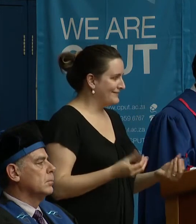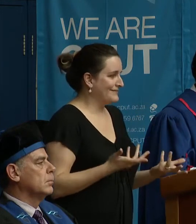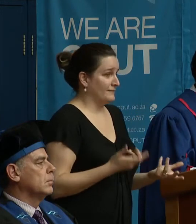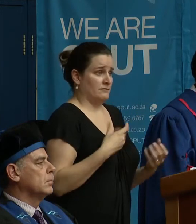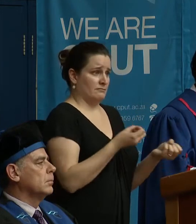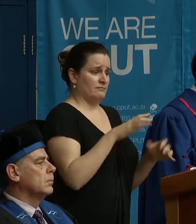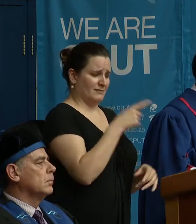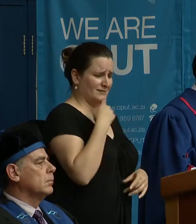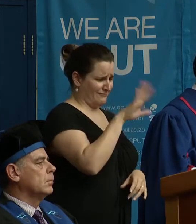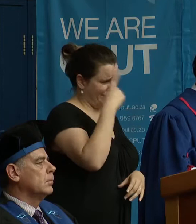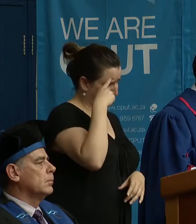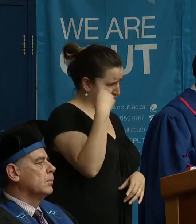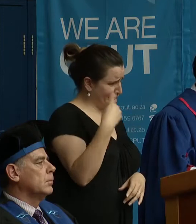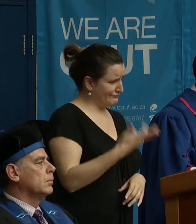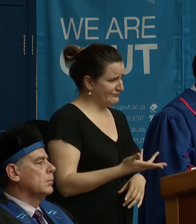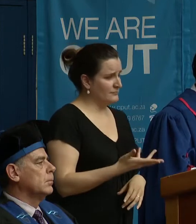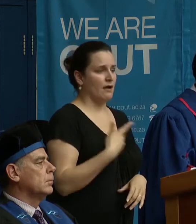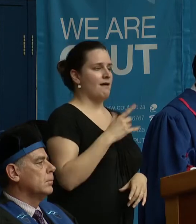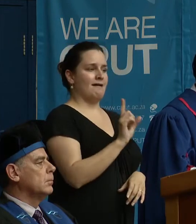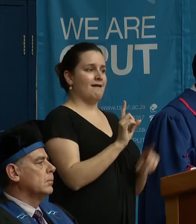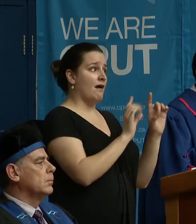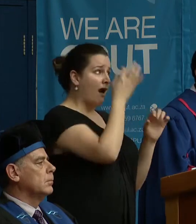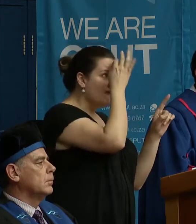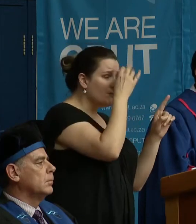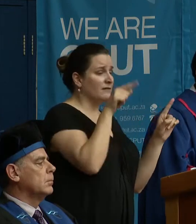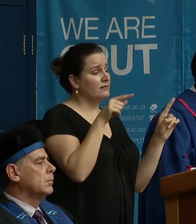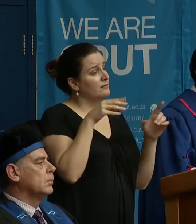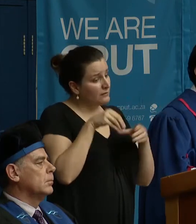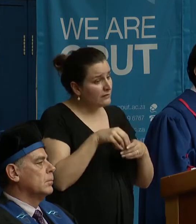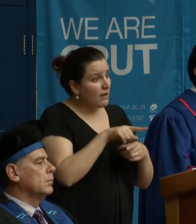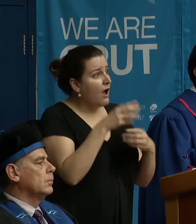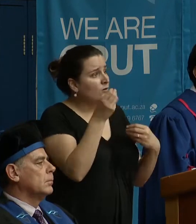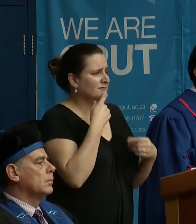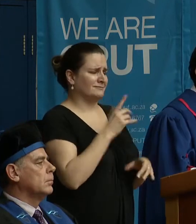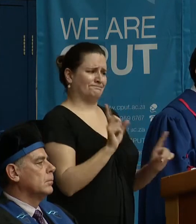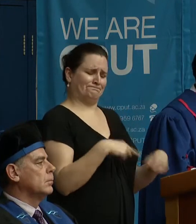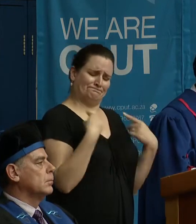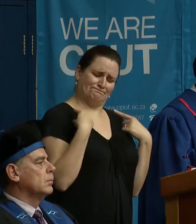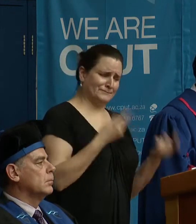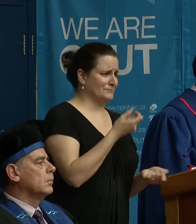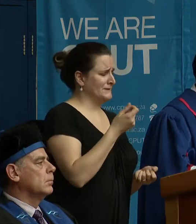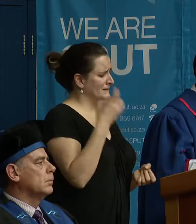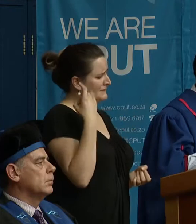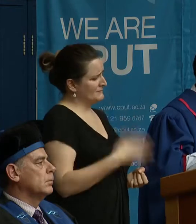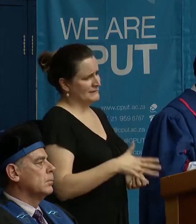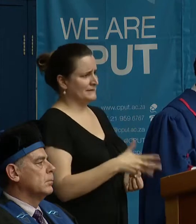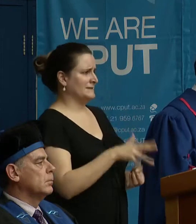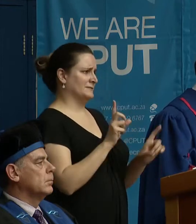we were crazy. People inside government and outside government said this would never happen. It would be too expensive,